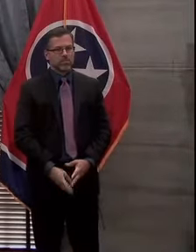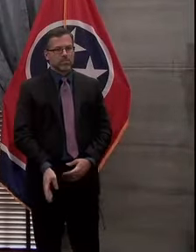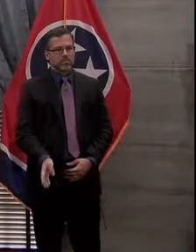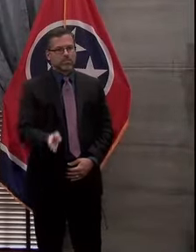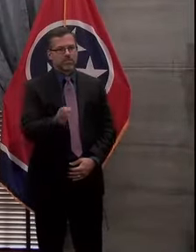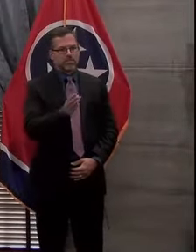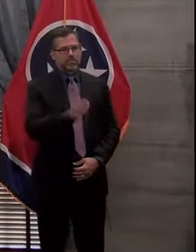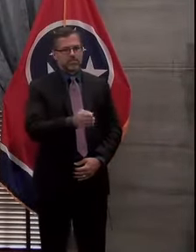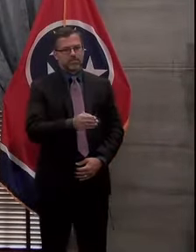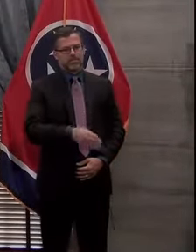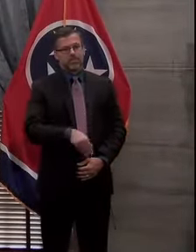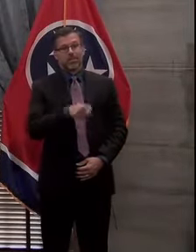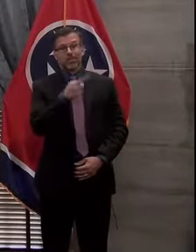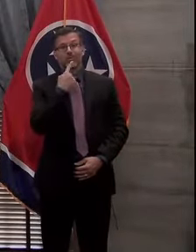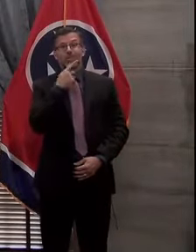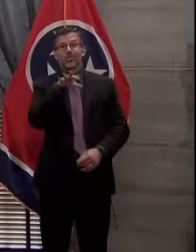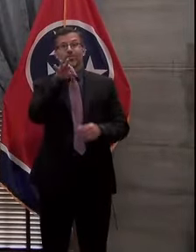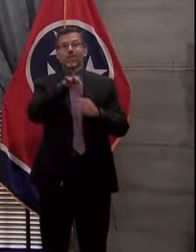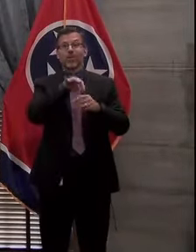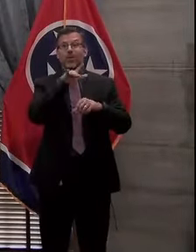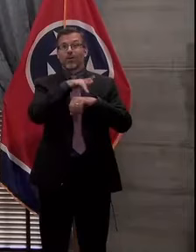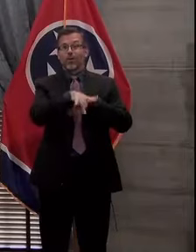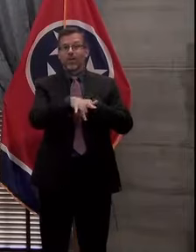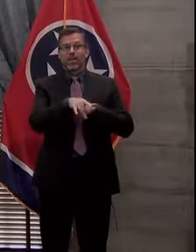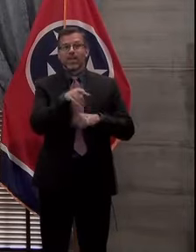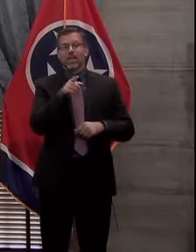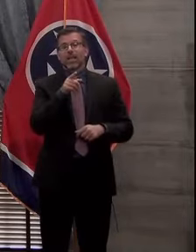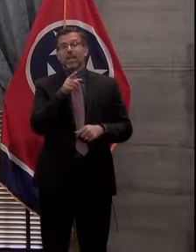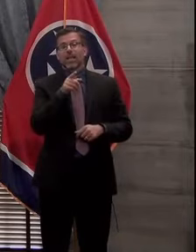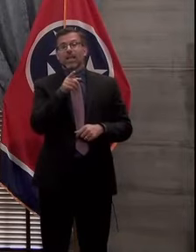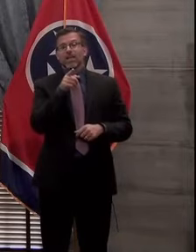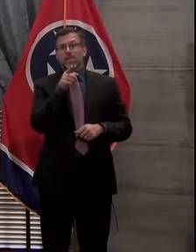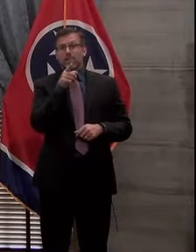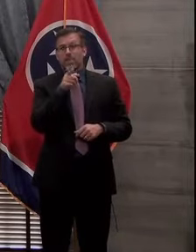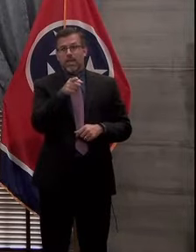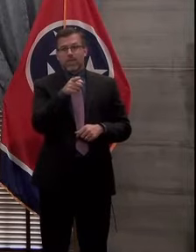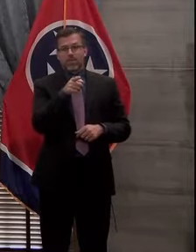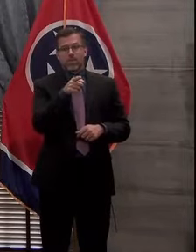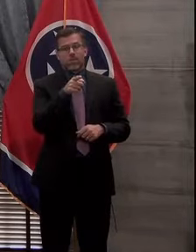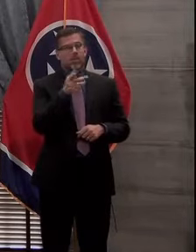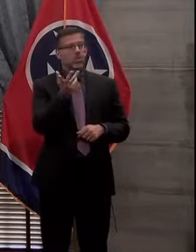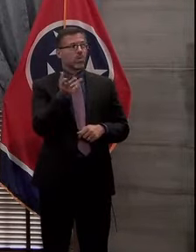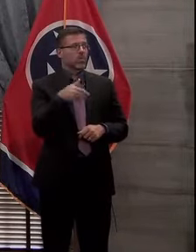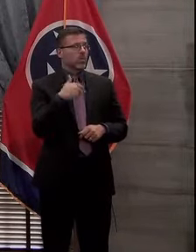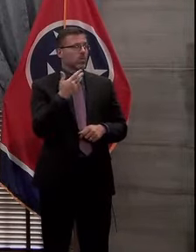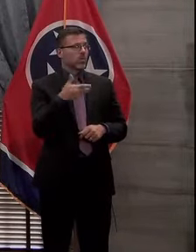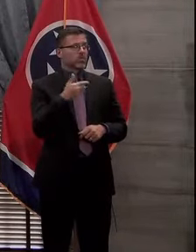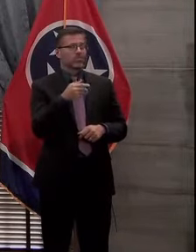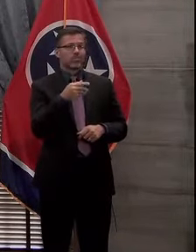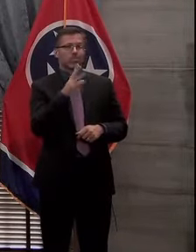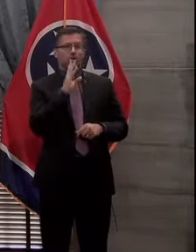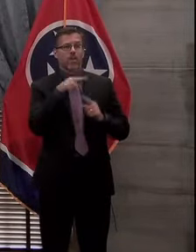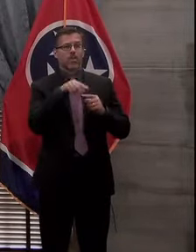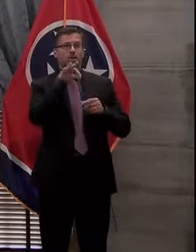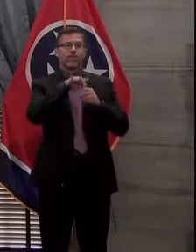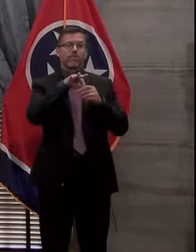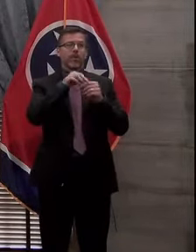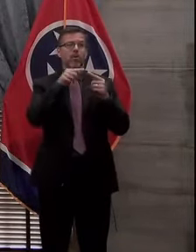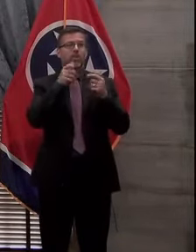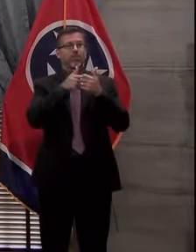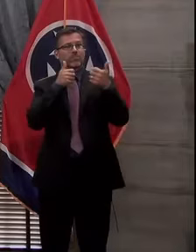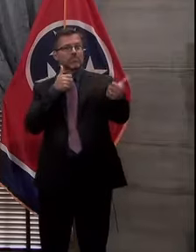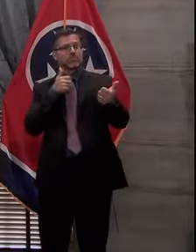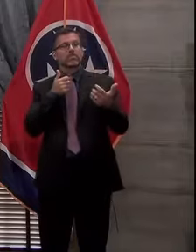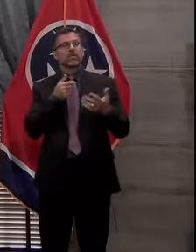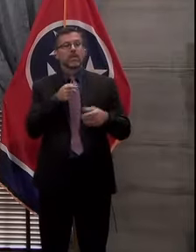I know you said you had voted early for this election. Have you ever, considering all the talk about absentee balloting and litigation, have you